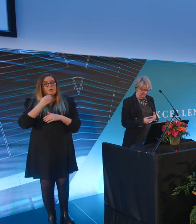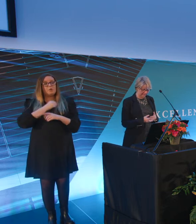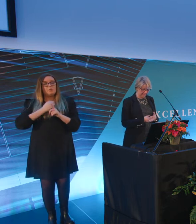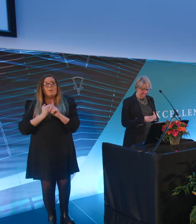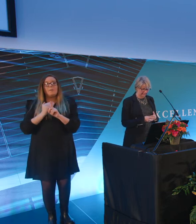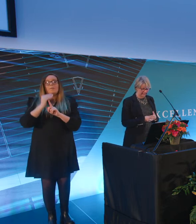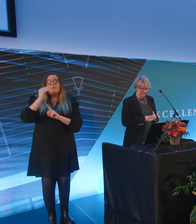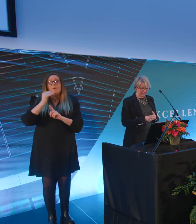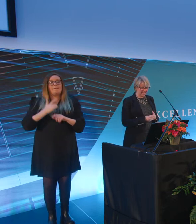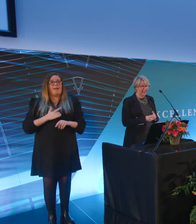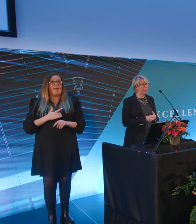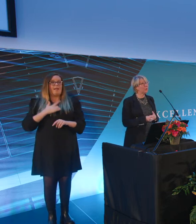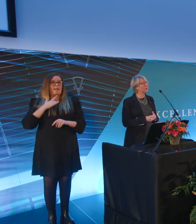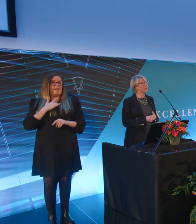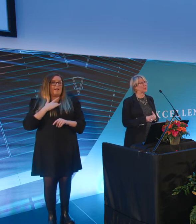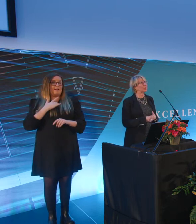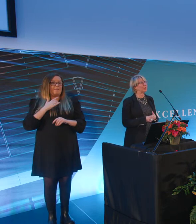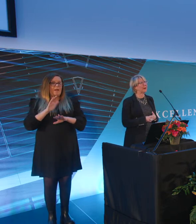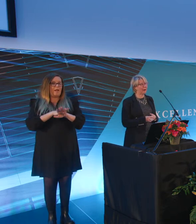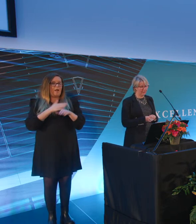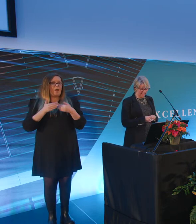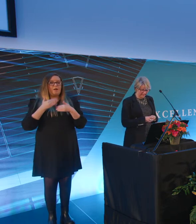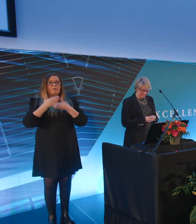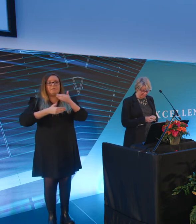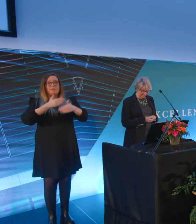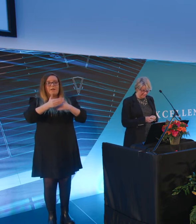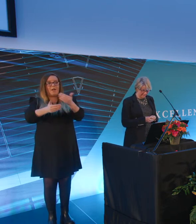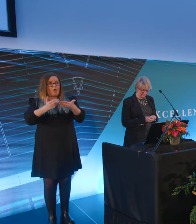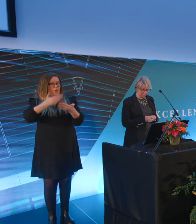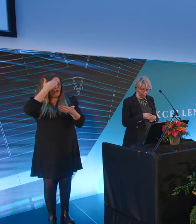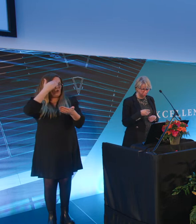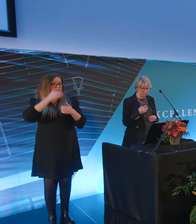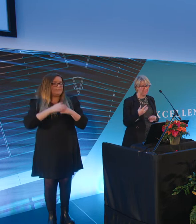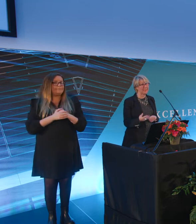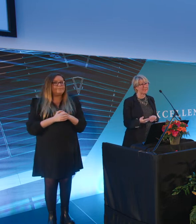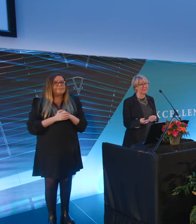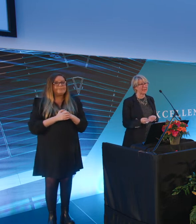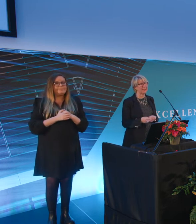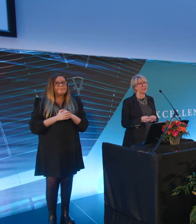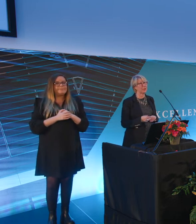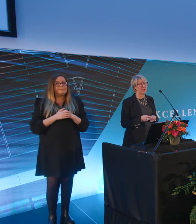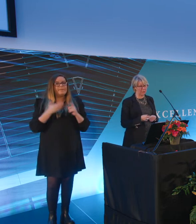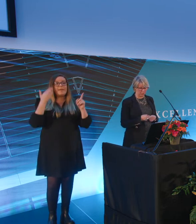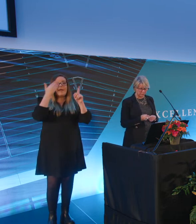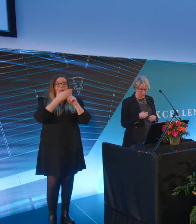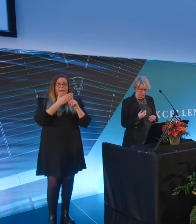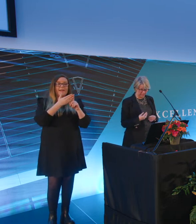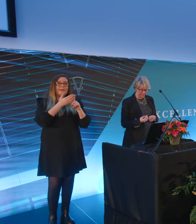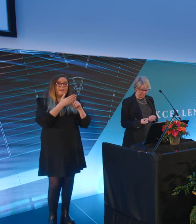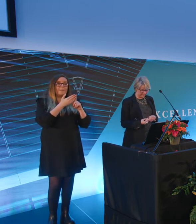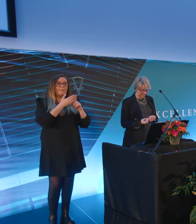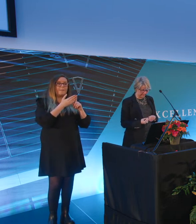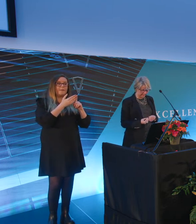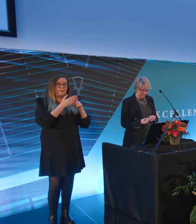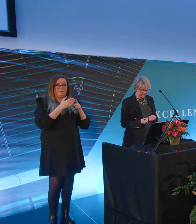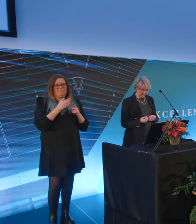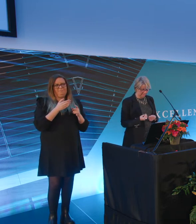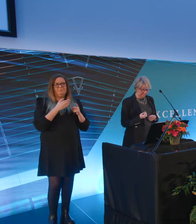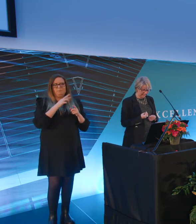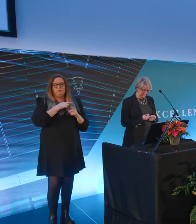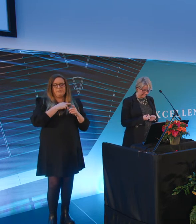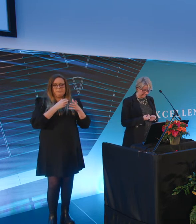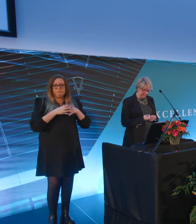learning. And also, our aim is to grow domestic and international student numbers,